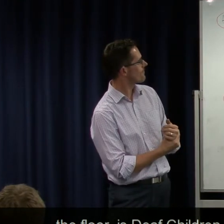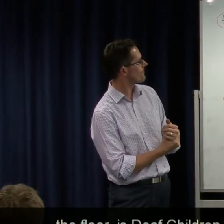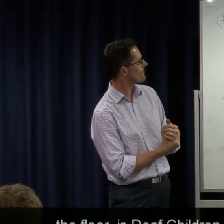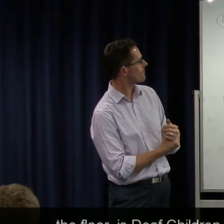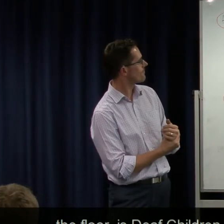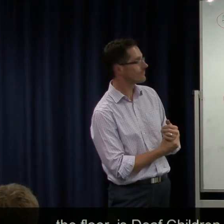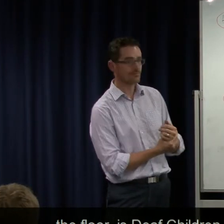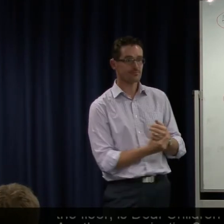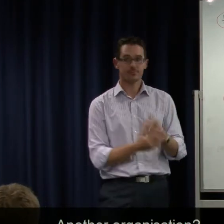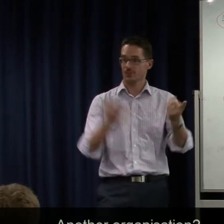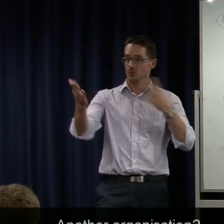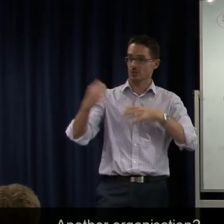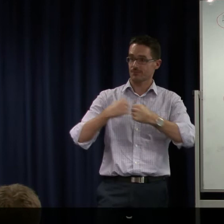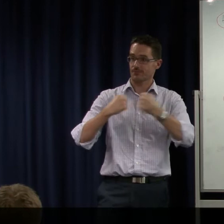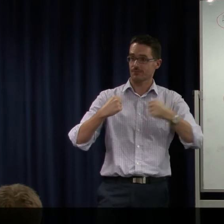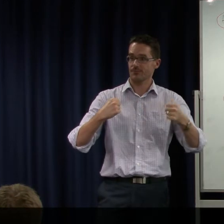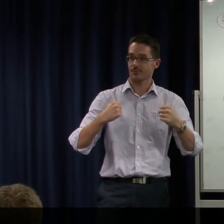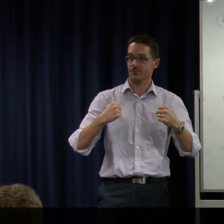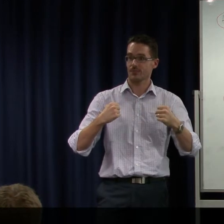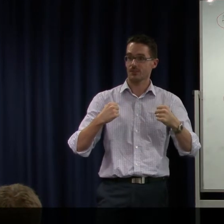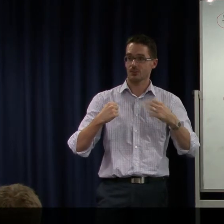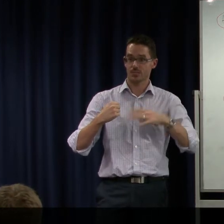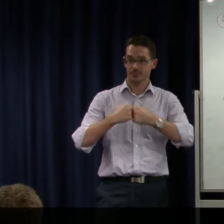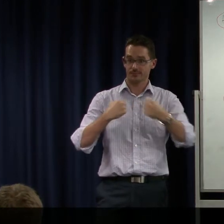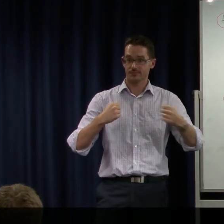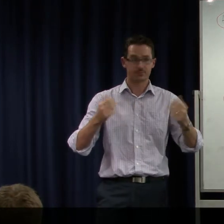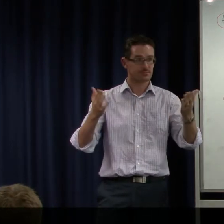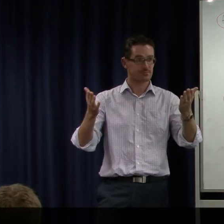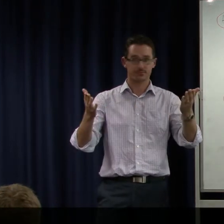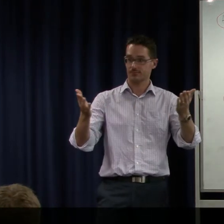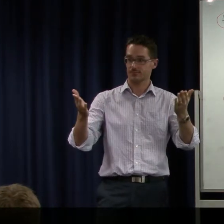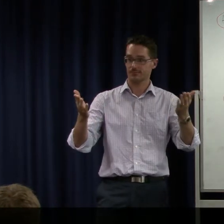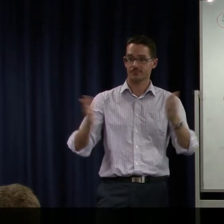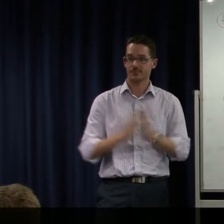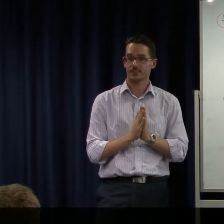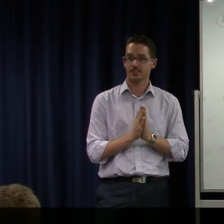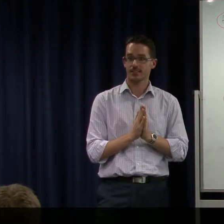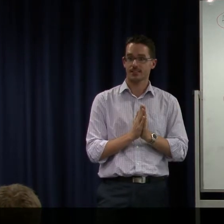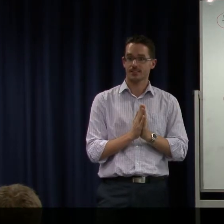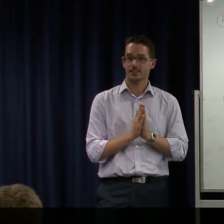yeses and noes in regards to that. Did you want to expand on that comment? What that might look like?